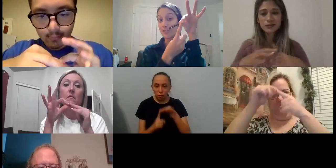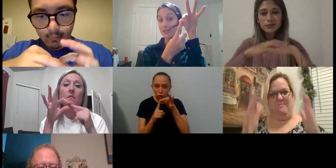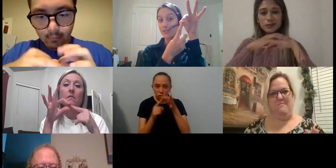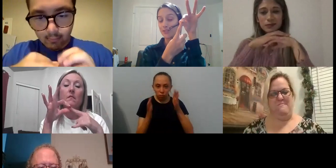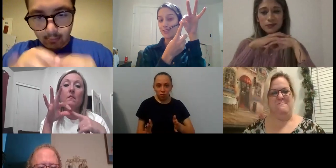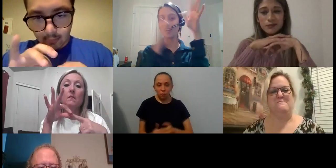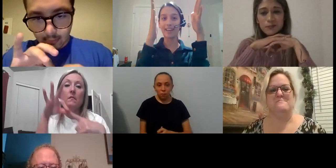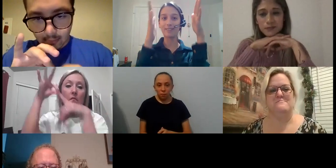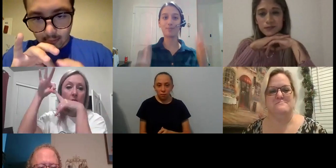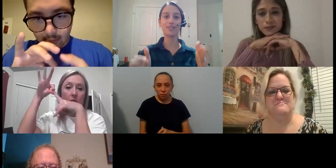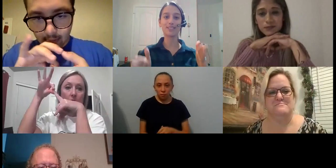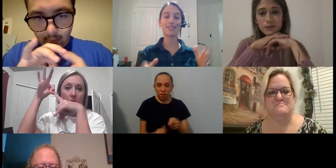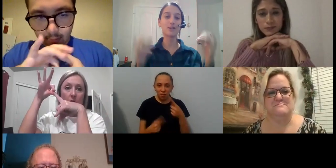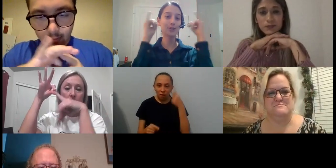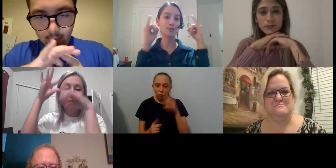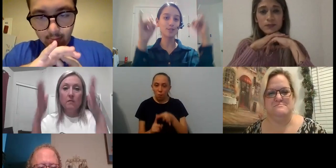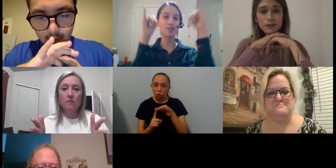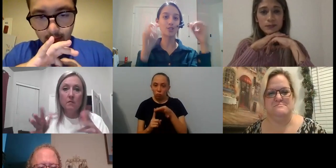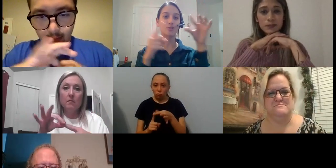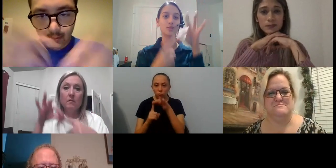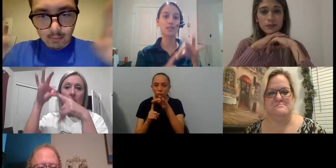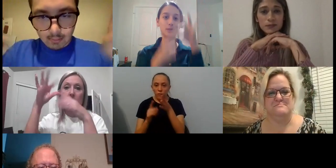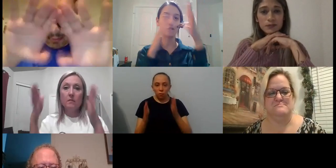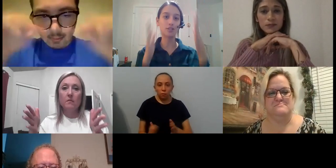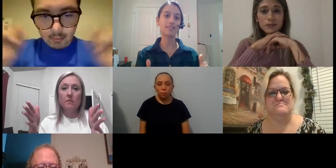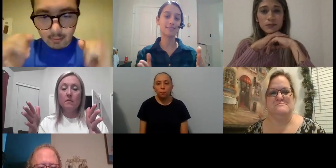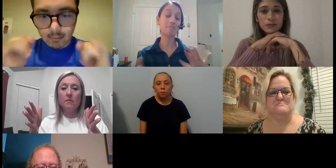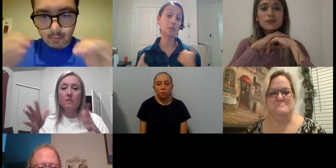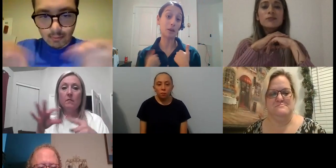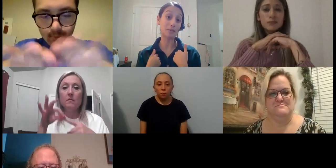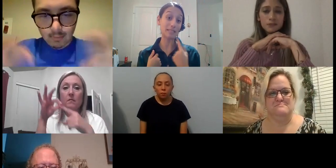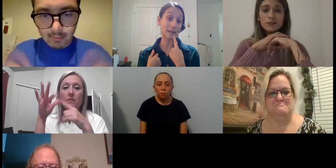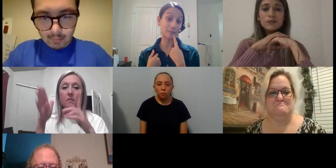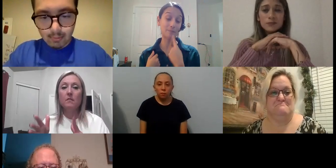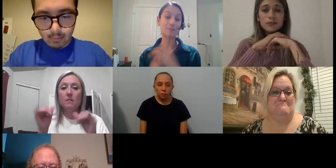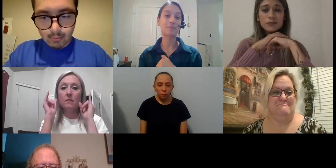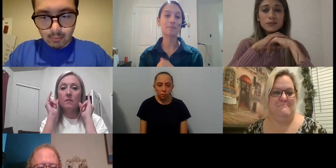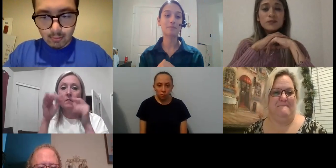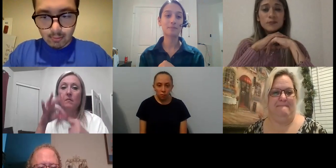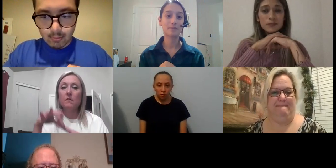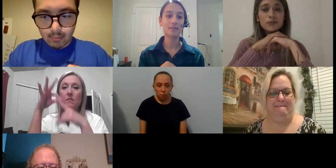for special, and then person. The instructional specialist. That's what I would say.